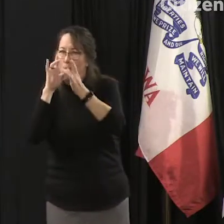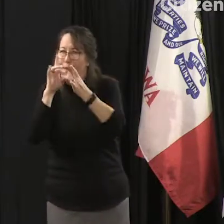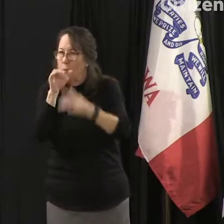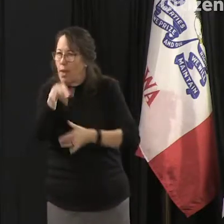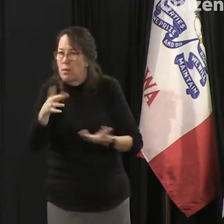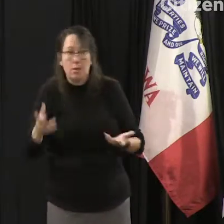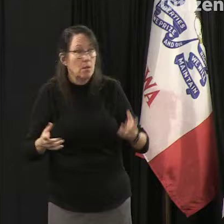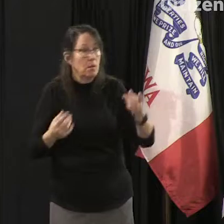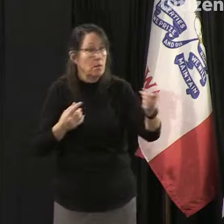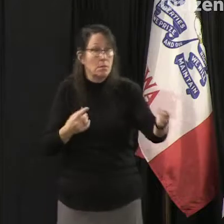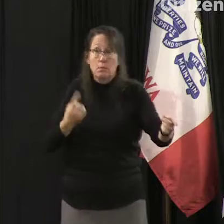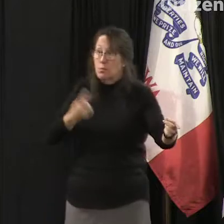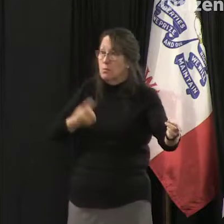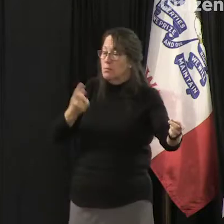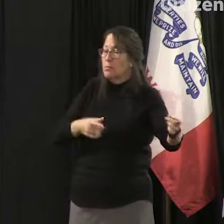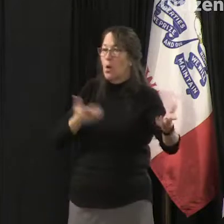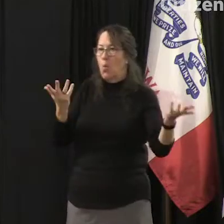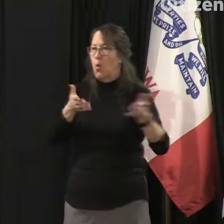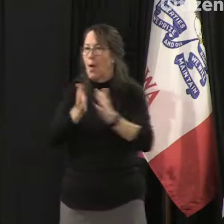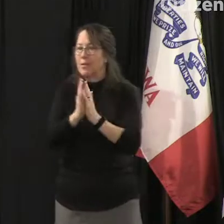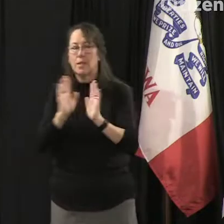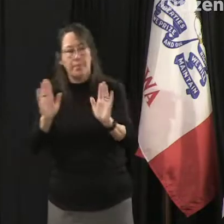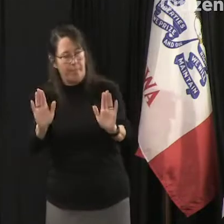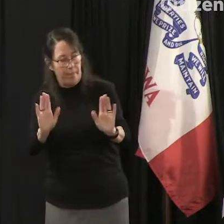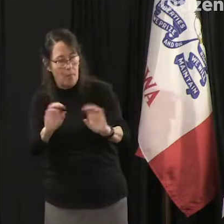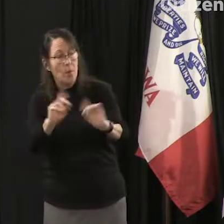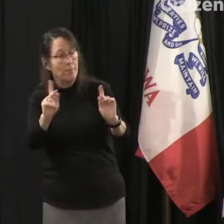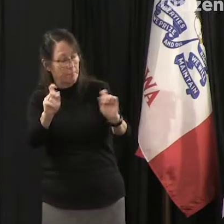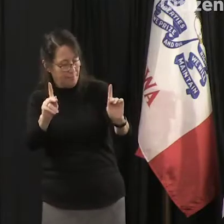it. And they say, well, what would you ask?